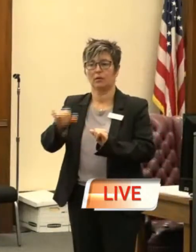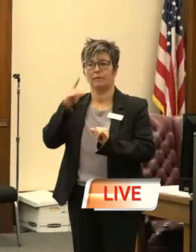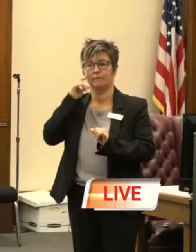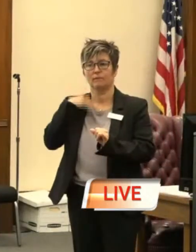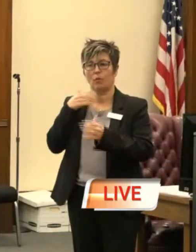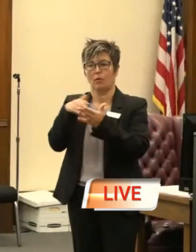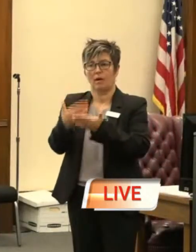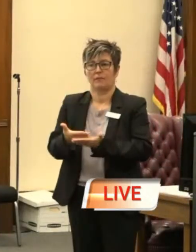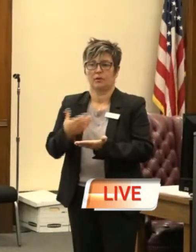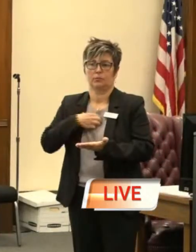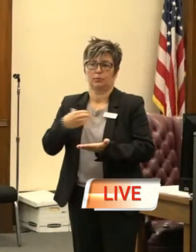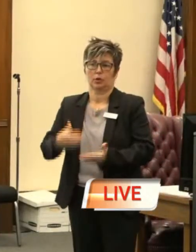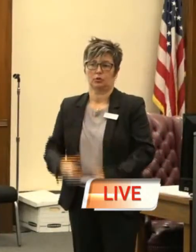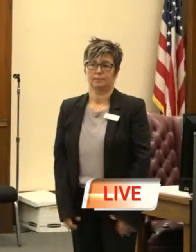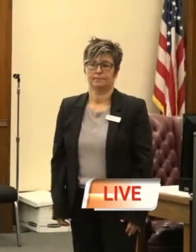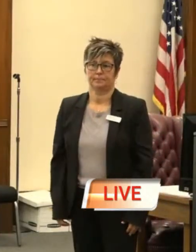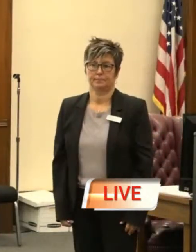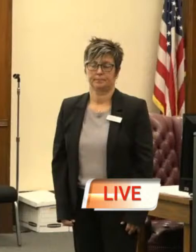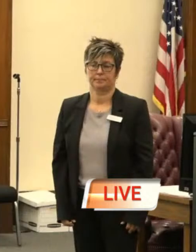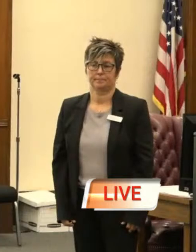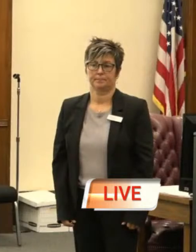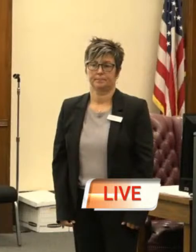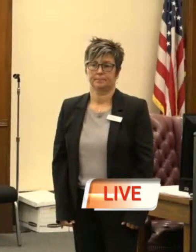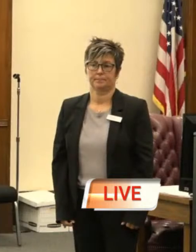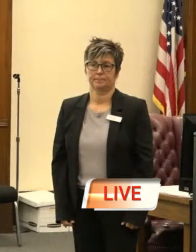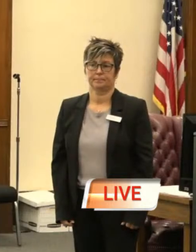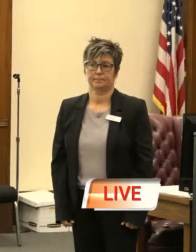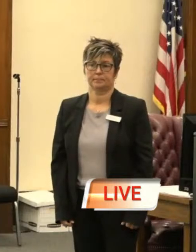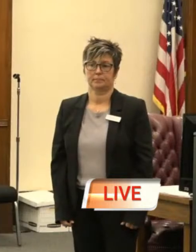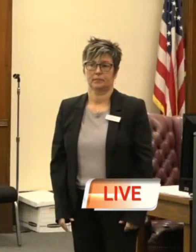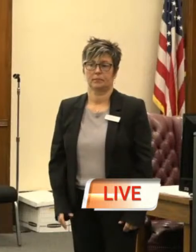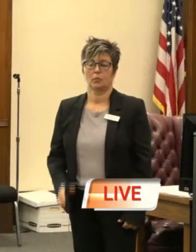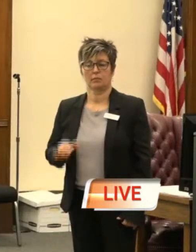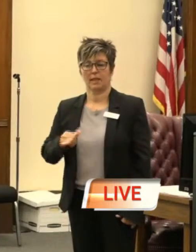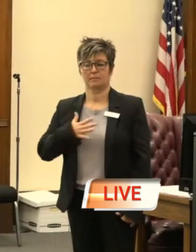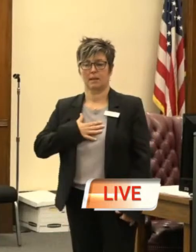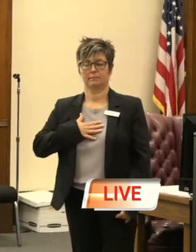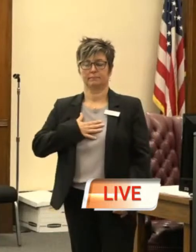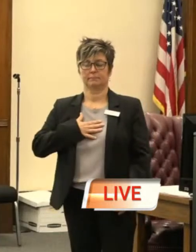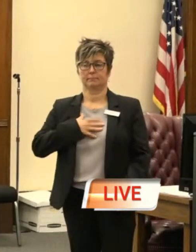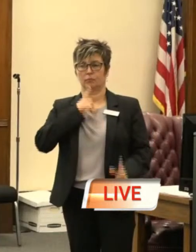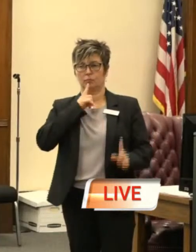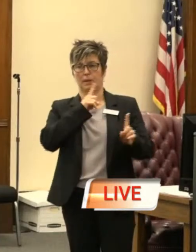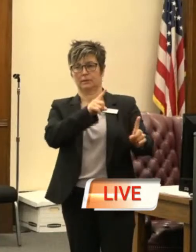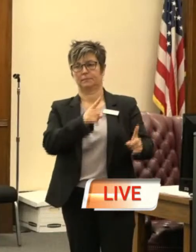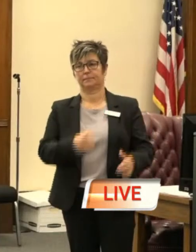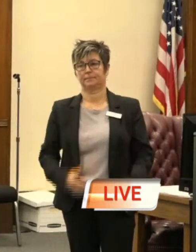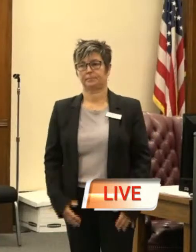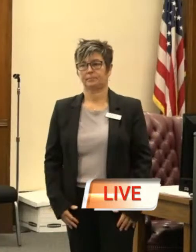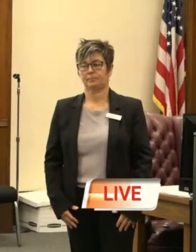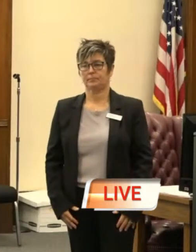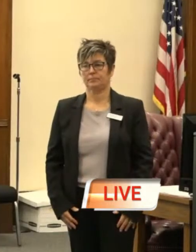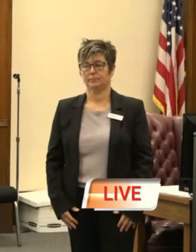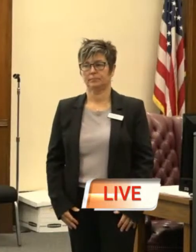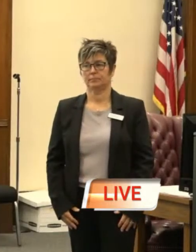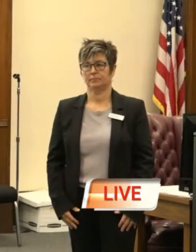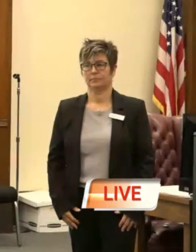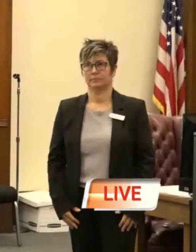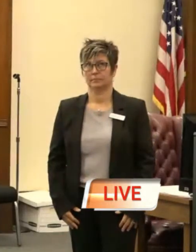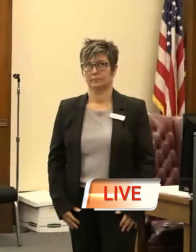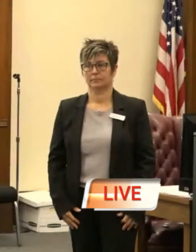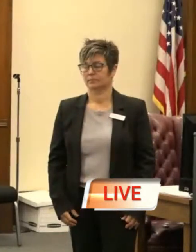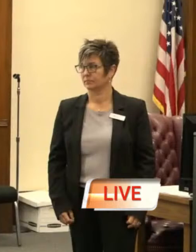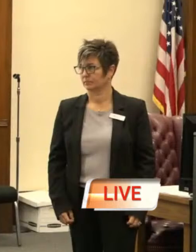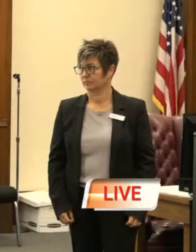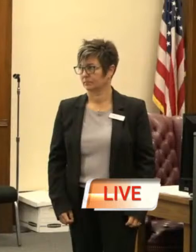That would be my response to the court, that it contains no small amount